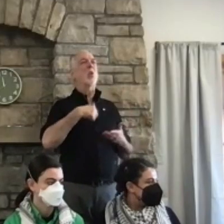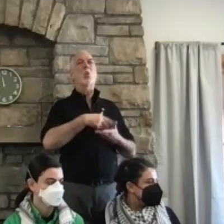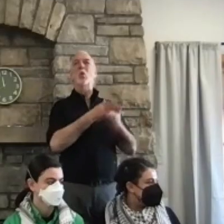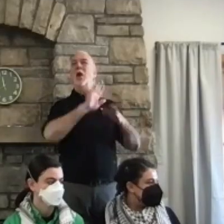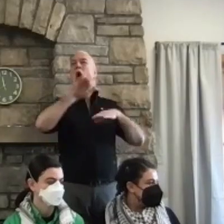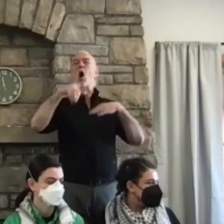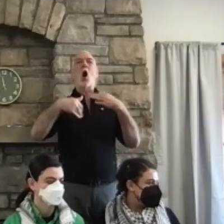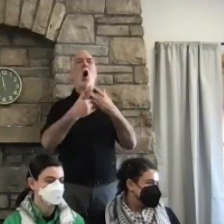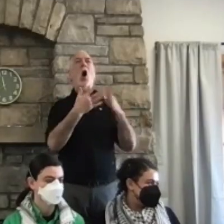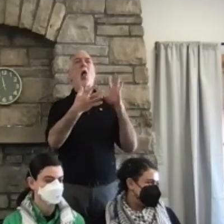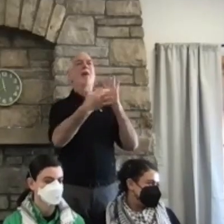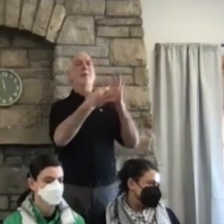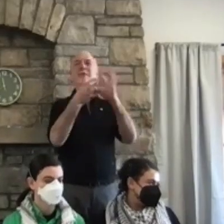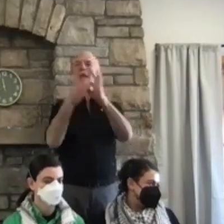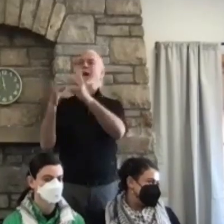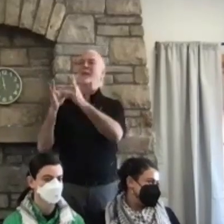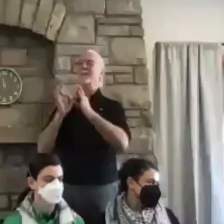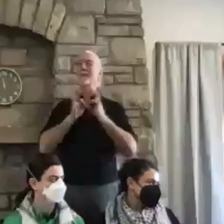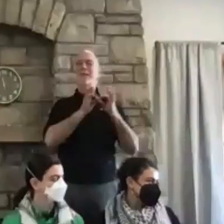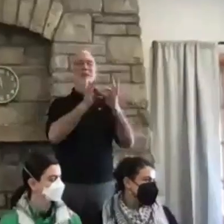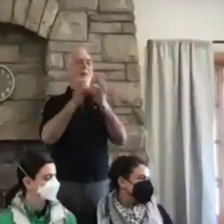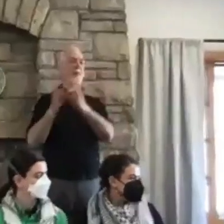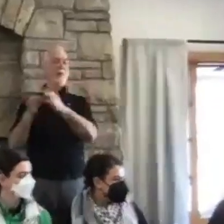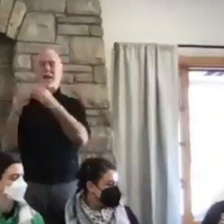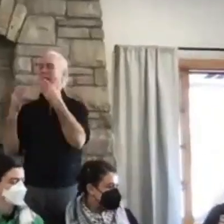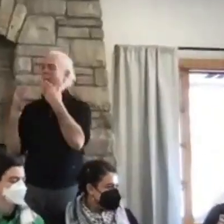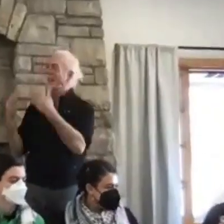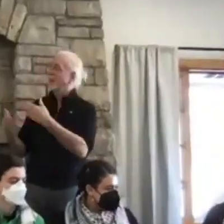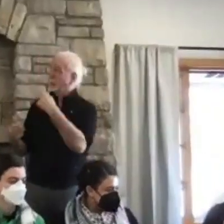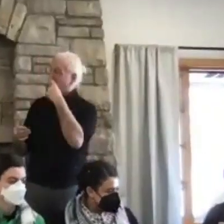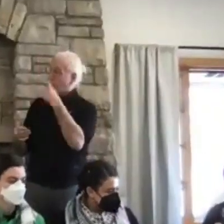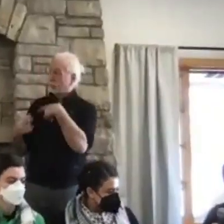Welcome, Nadia. Thank you. Is it okay if I read my name?